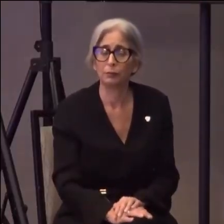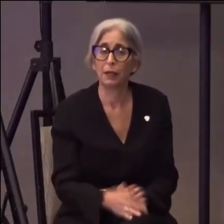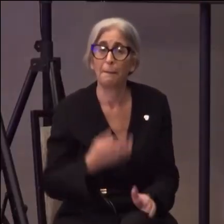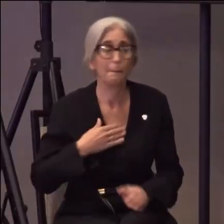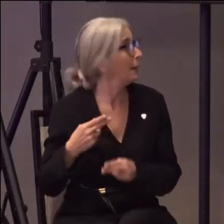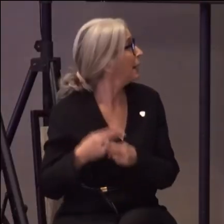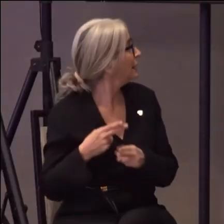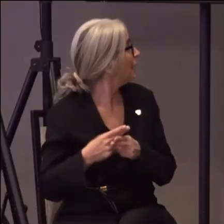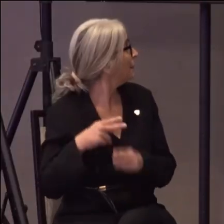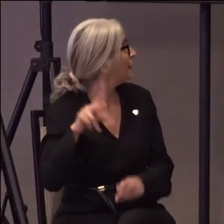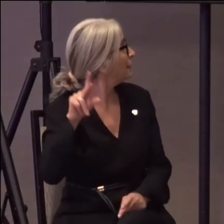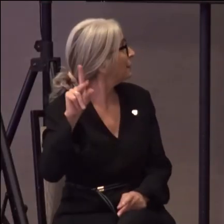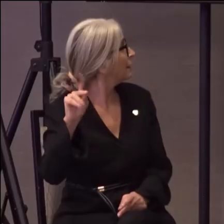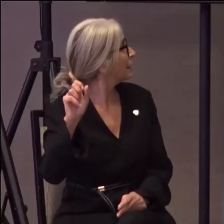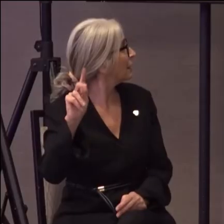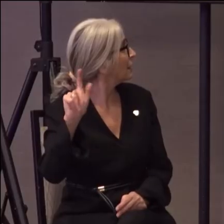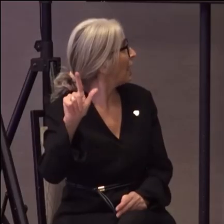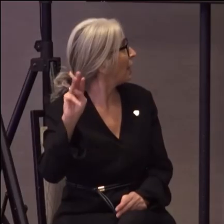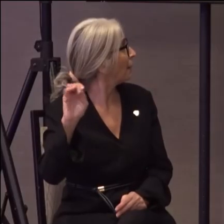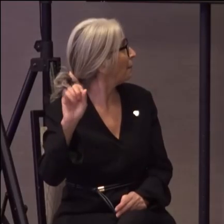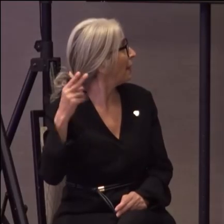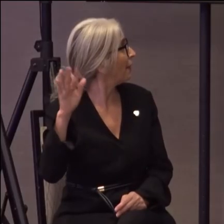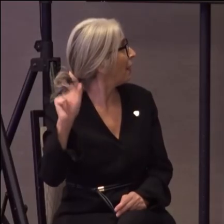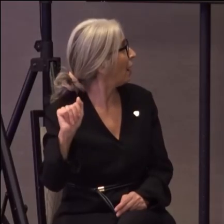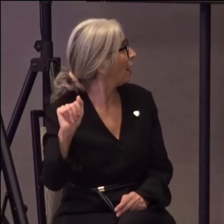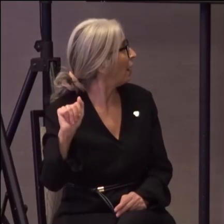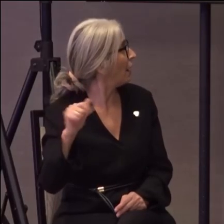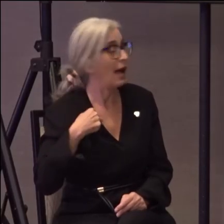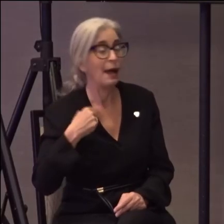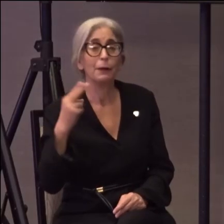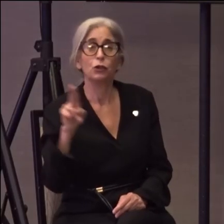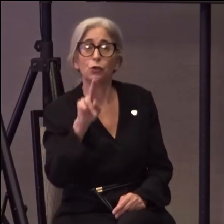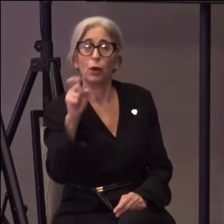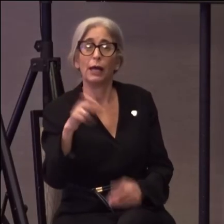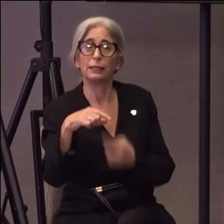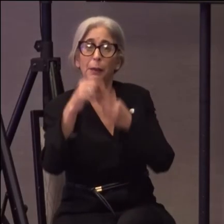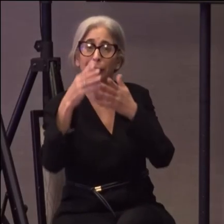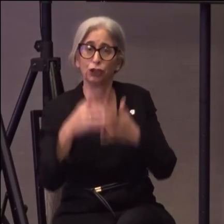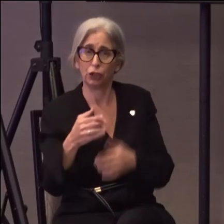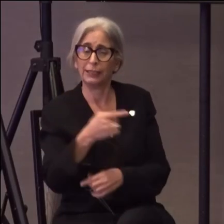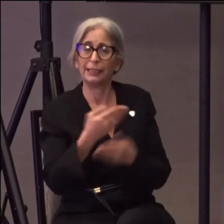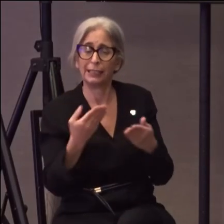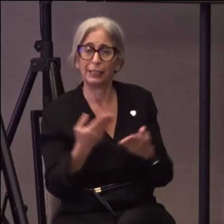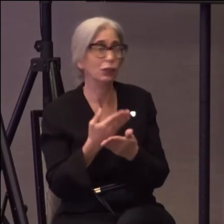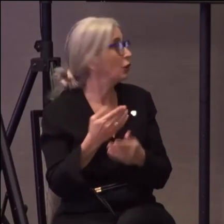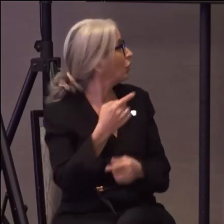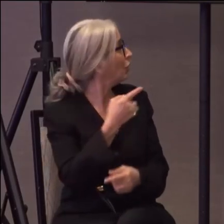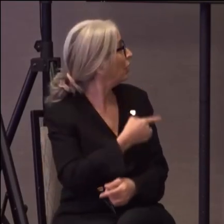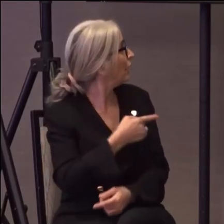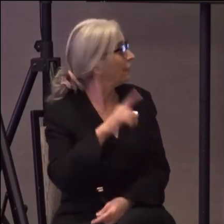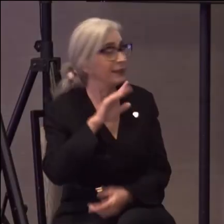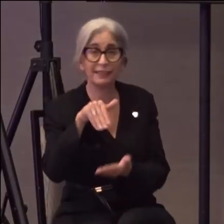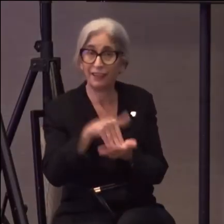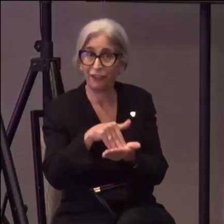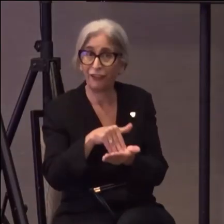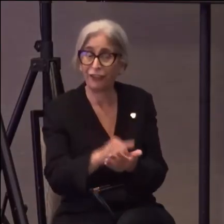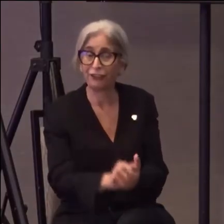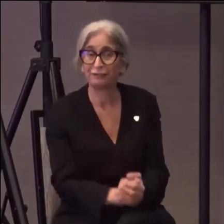My name is Kunal Mehta. I am a UX specialist here at the Taskar Center.